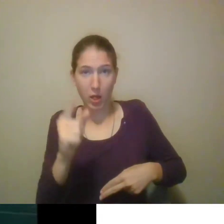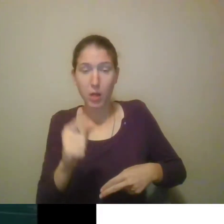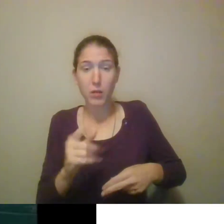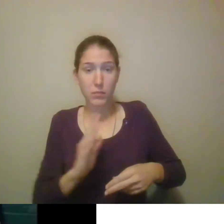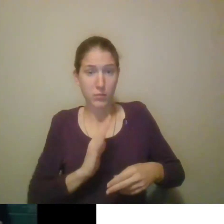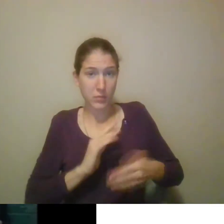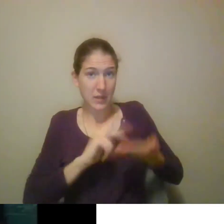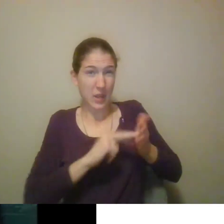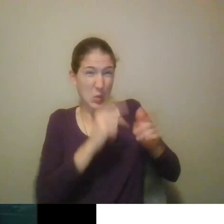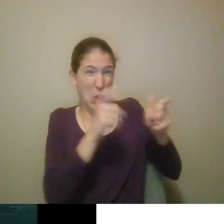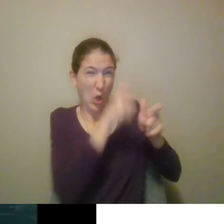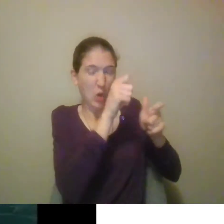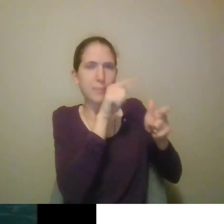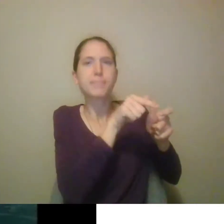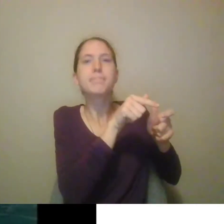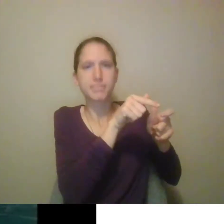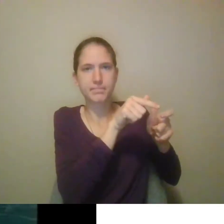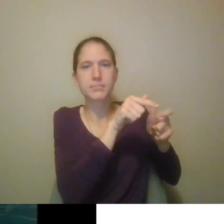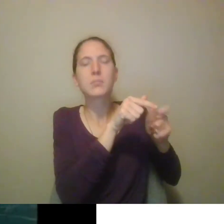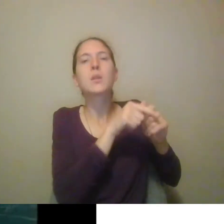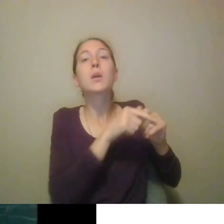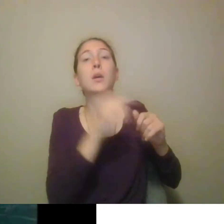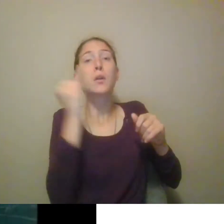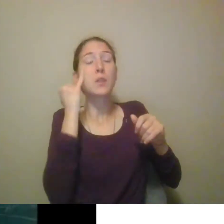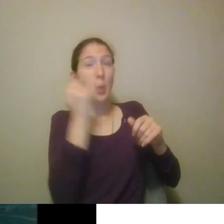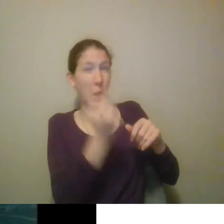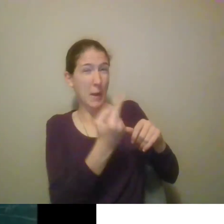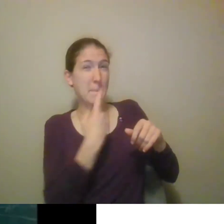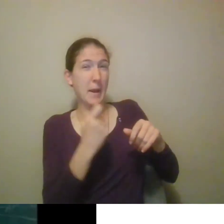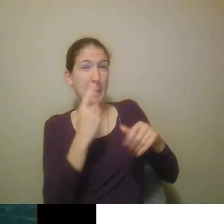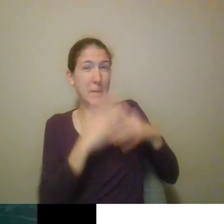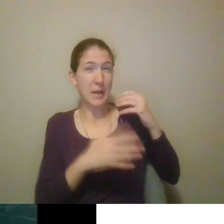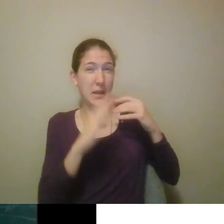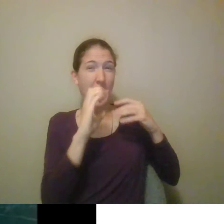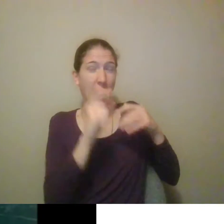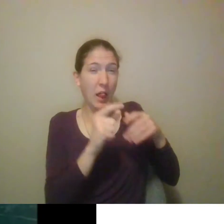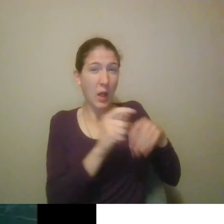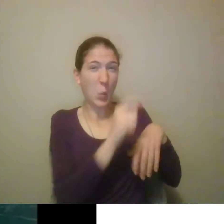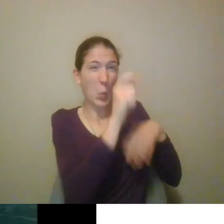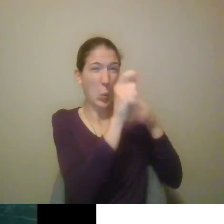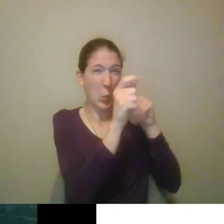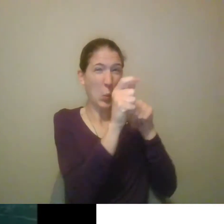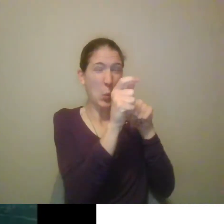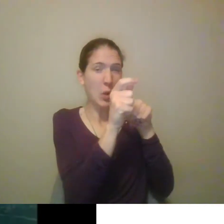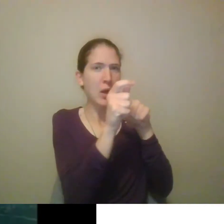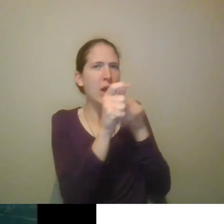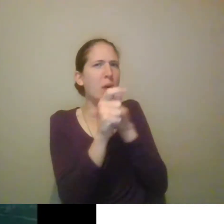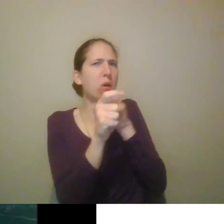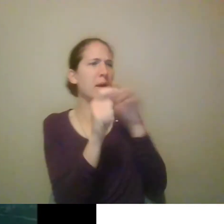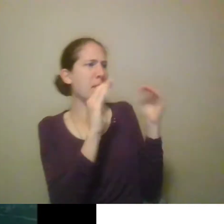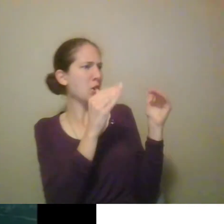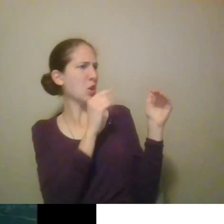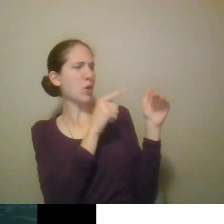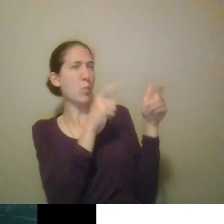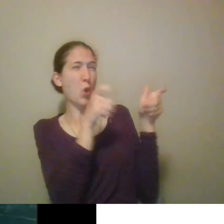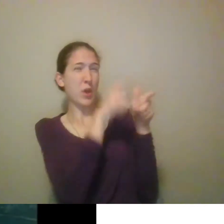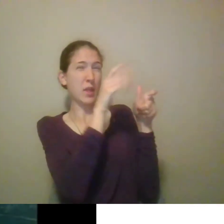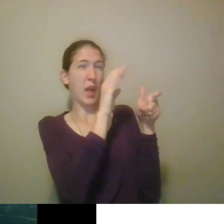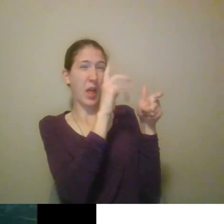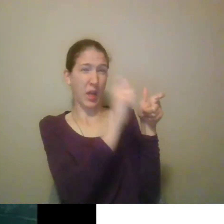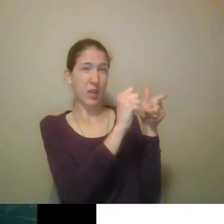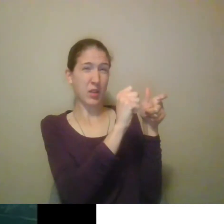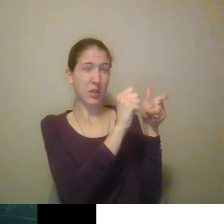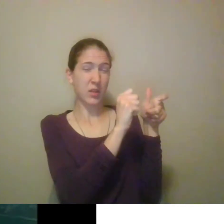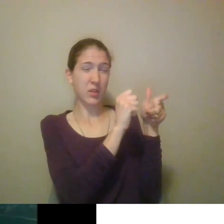take one red blood cell and we look at the smallest cells that we know about, all right, those cells